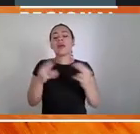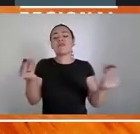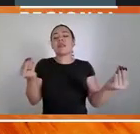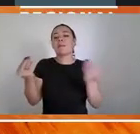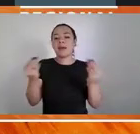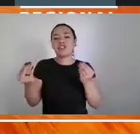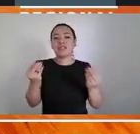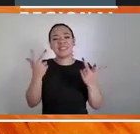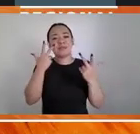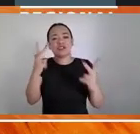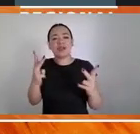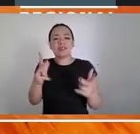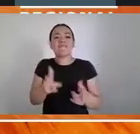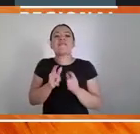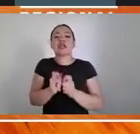funds.